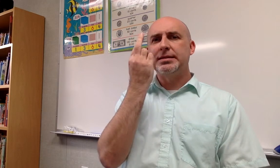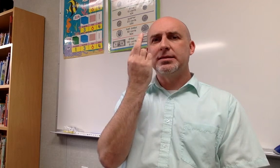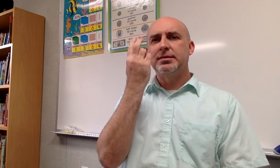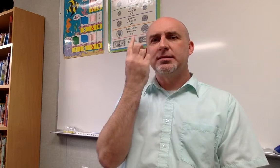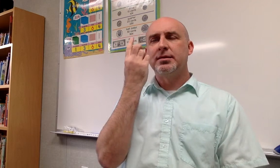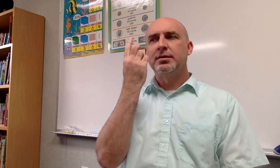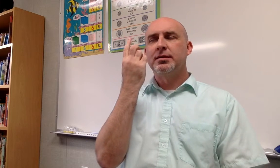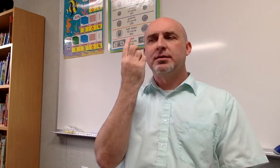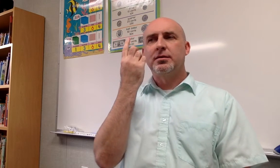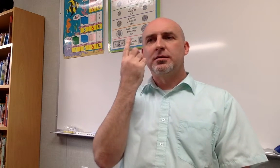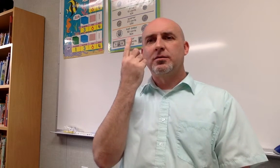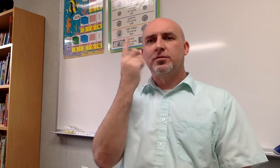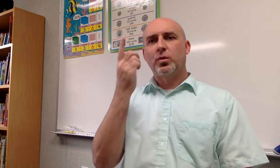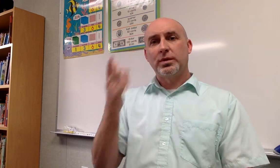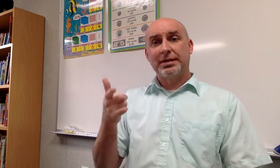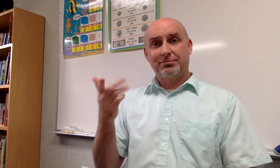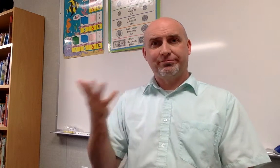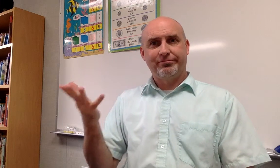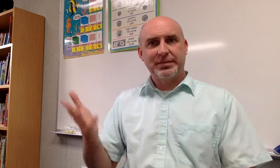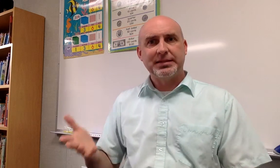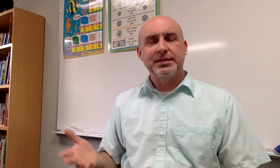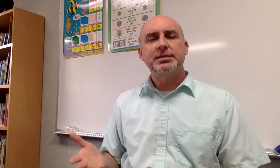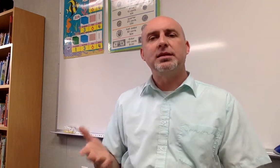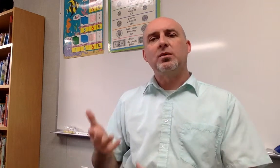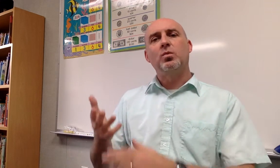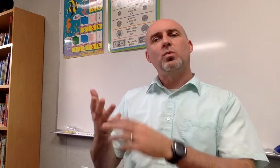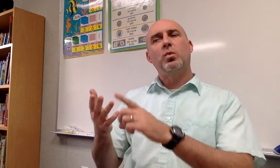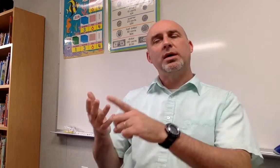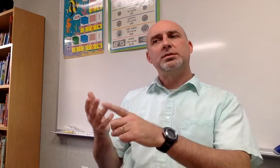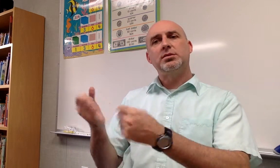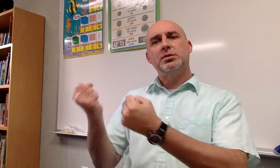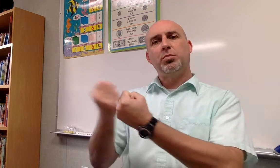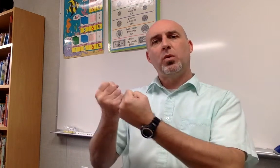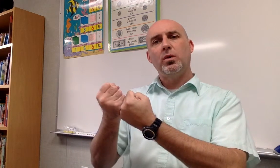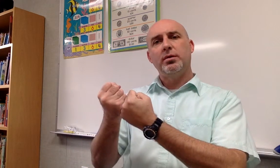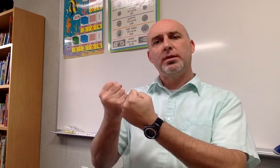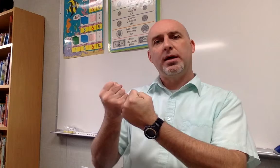reason for existing was to support, the